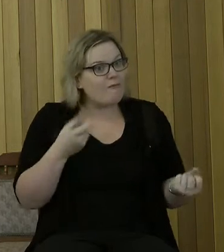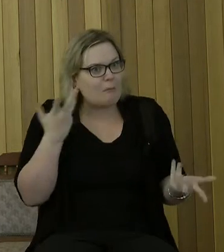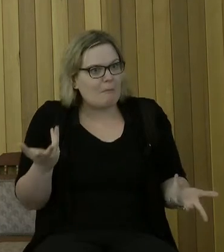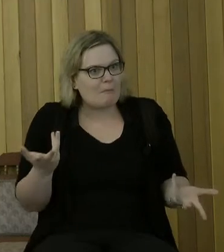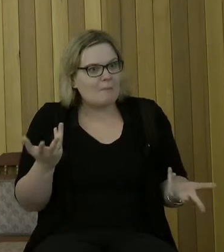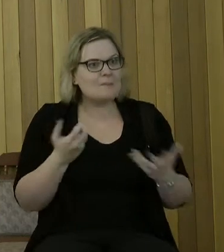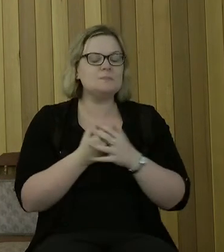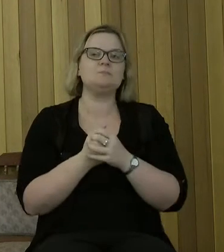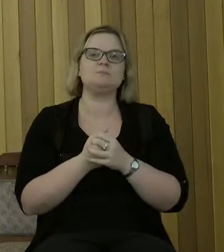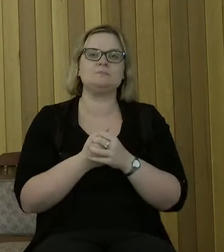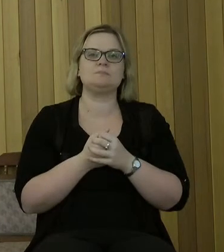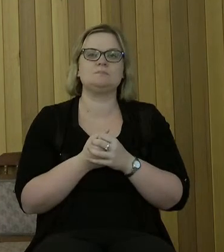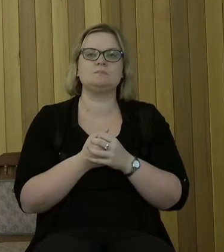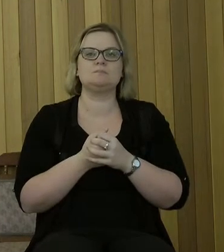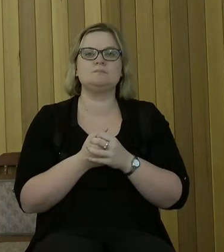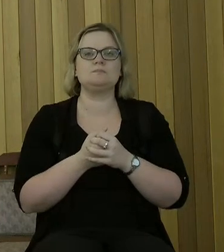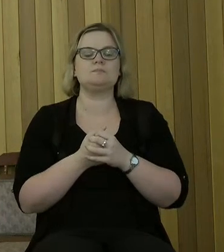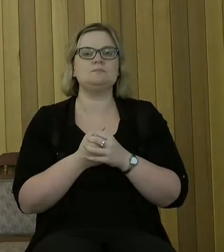Where is God?